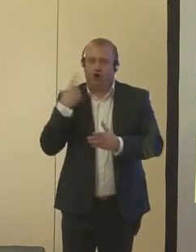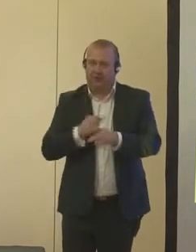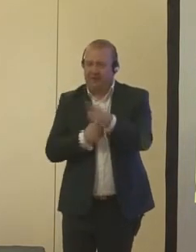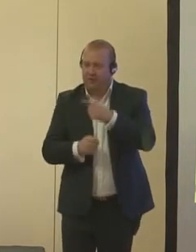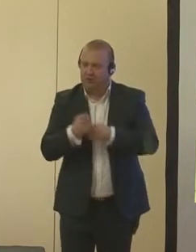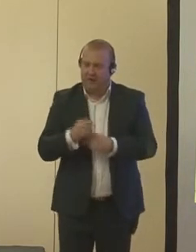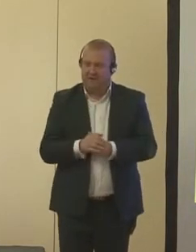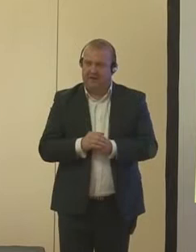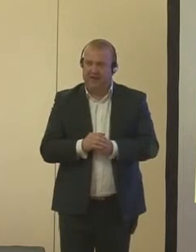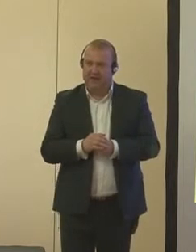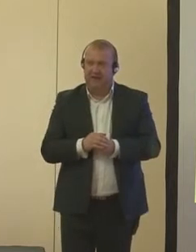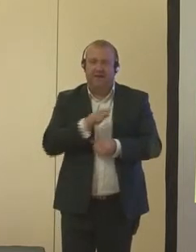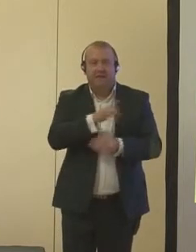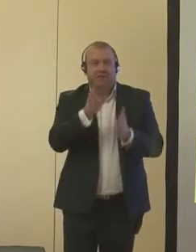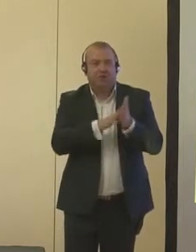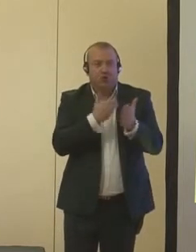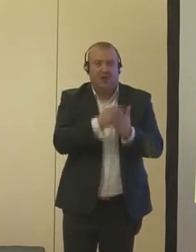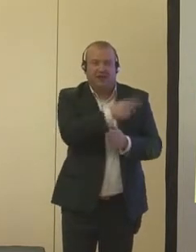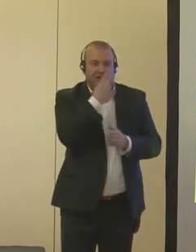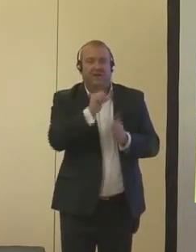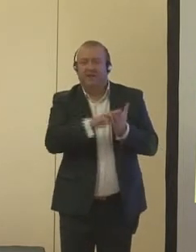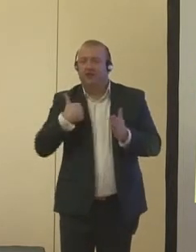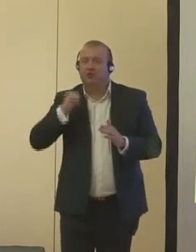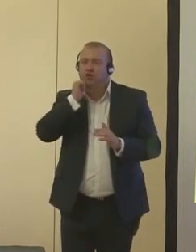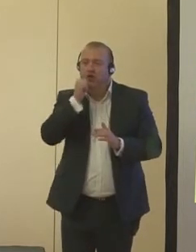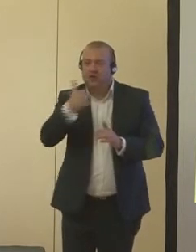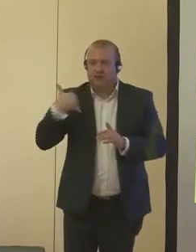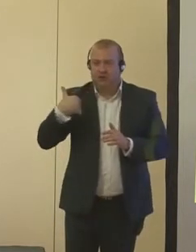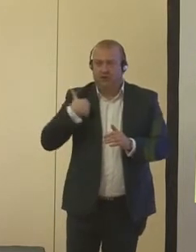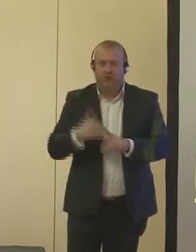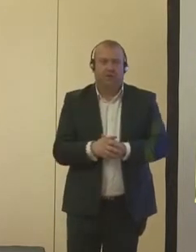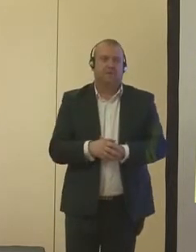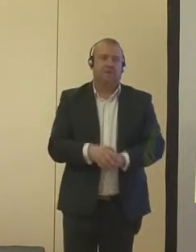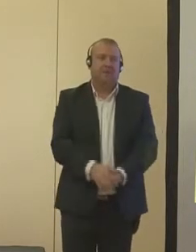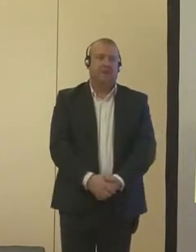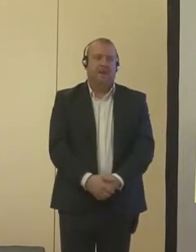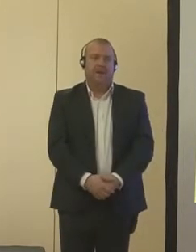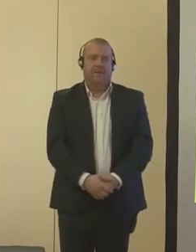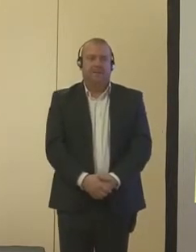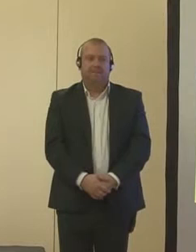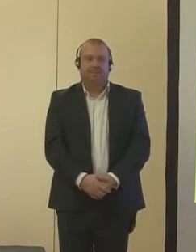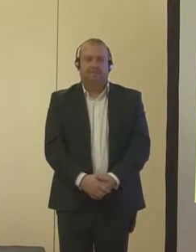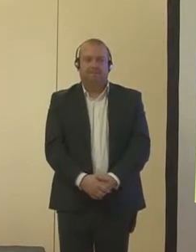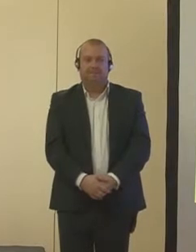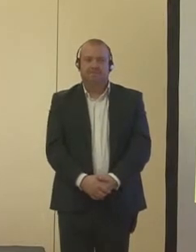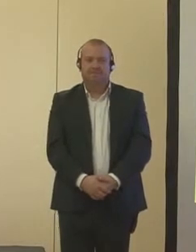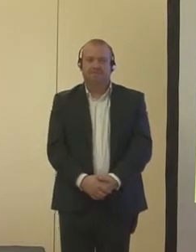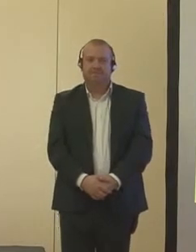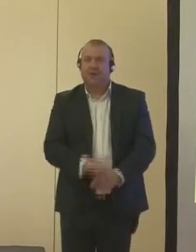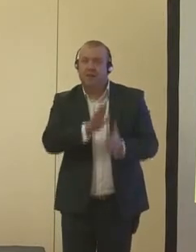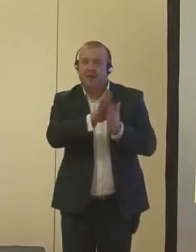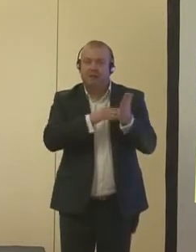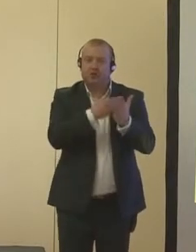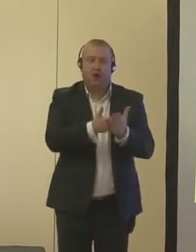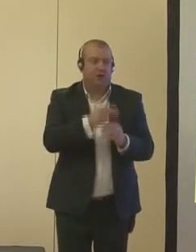everyday life, there was a method or a tool, the voice control of devices. This was